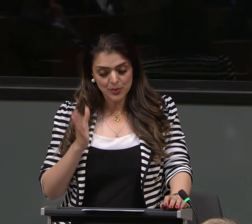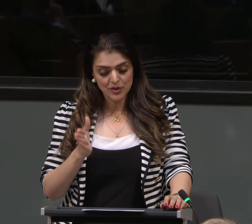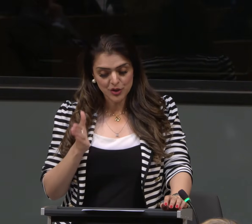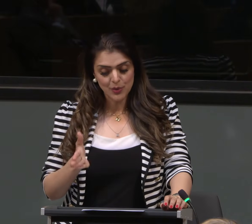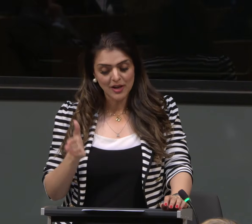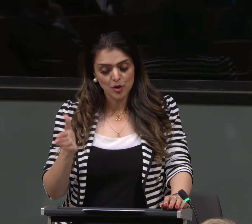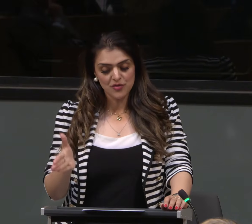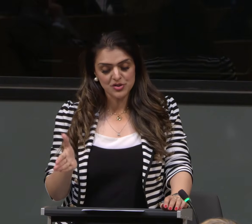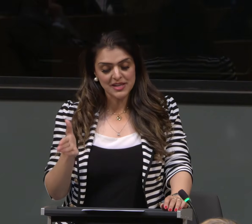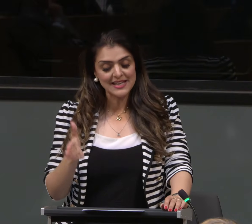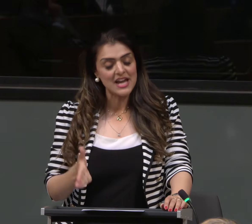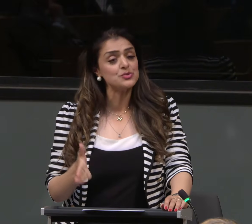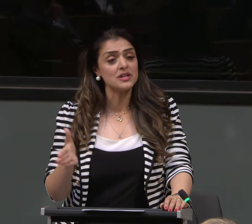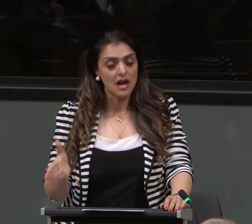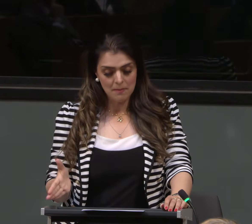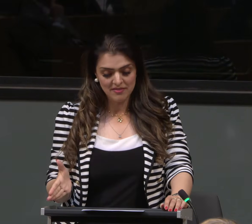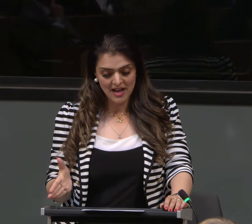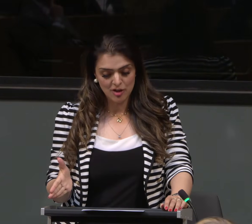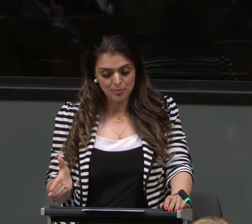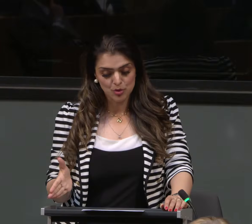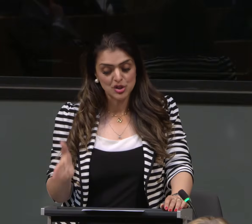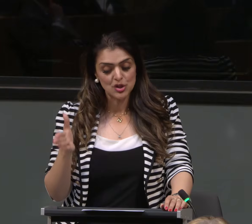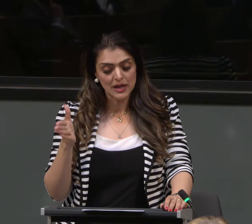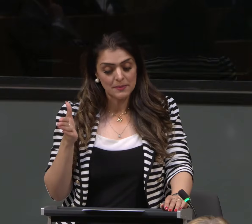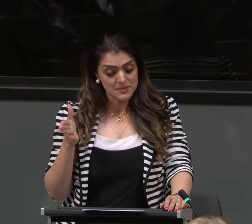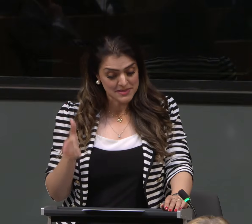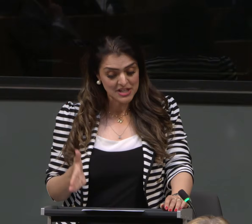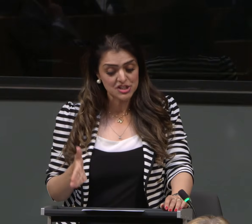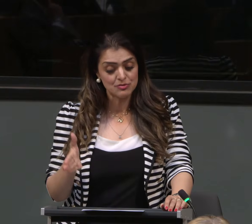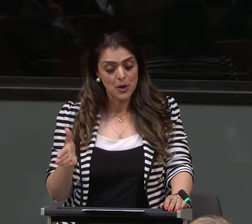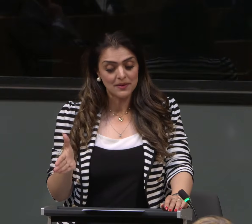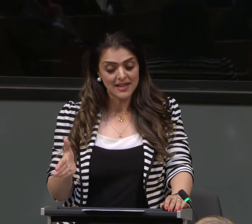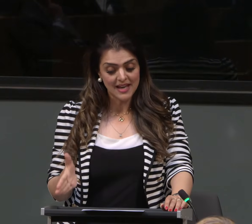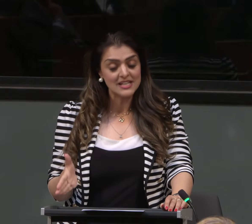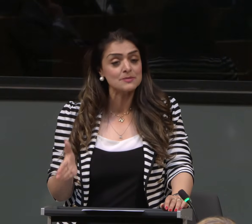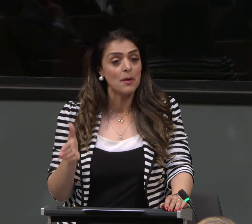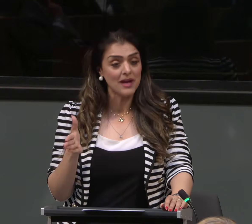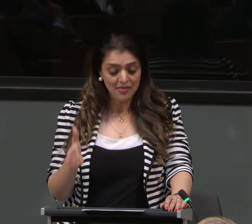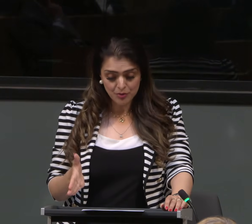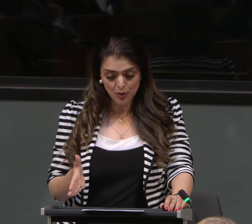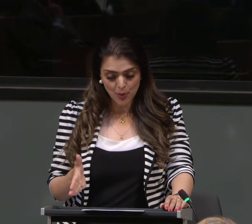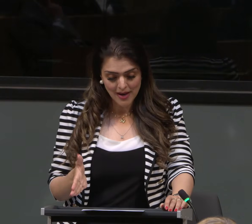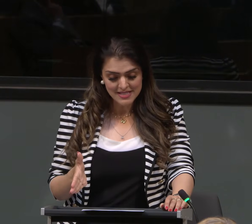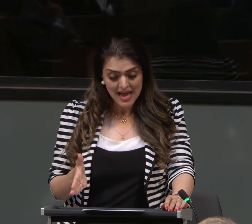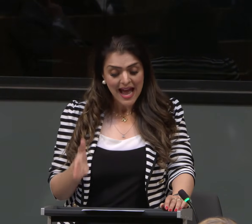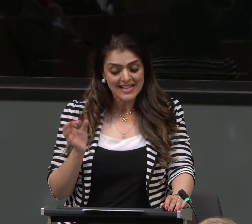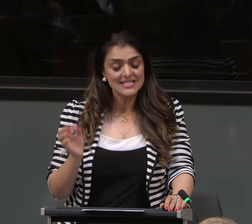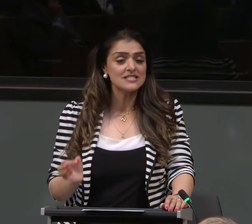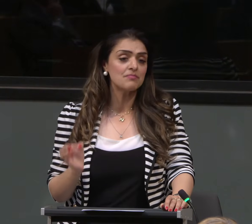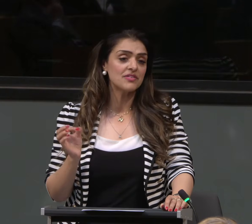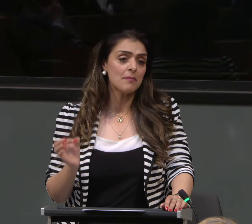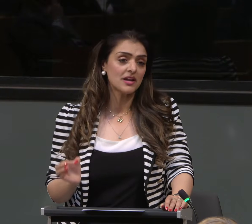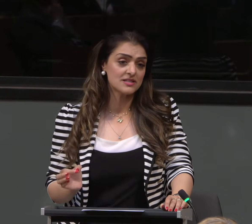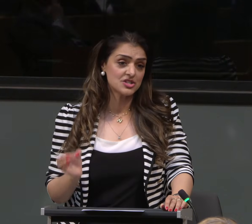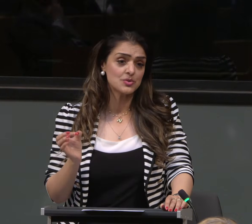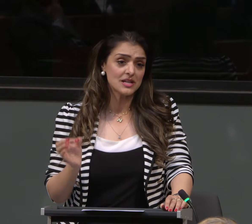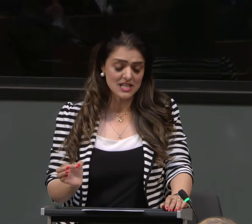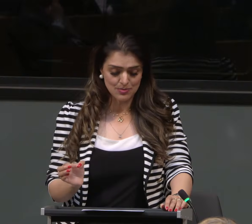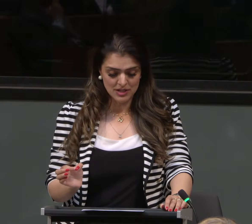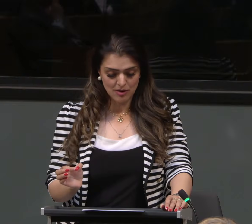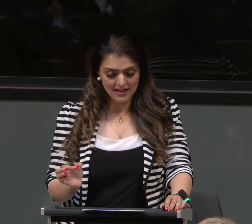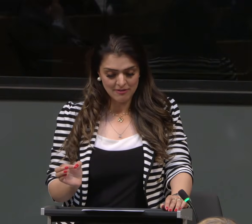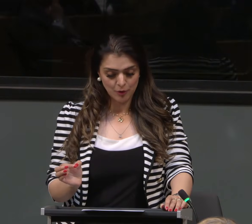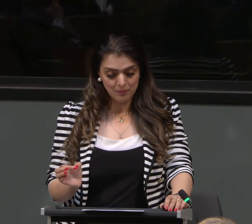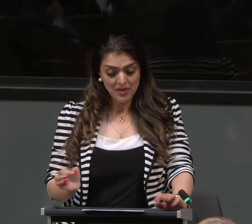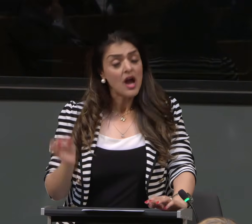Minister, will you and your officials engage with Anara and Bevan Health Board to look into potentially reopening the A&E department at the Royal Gwent, as it is something that my constituents are